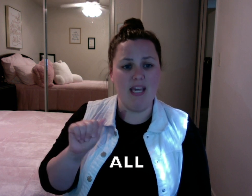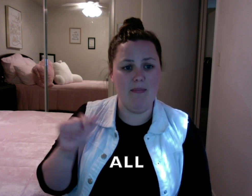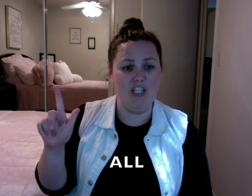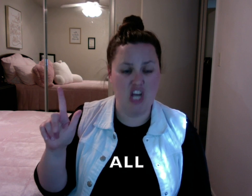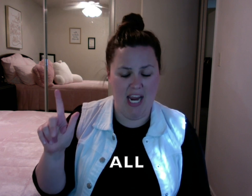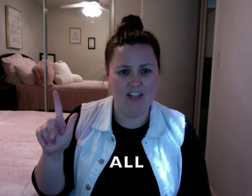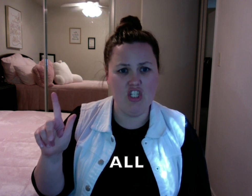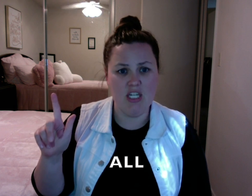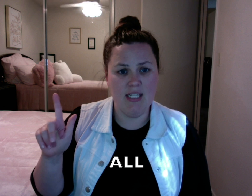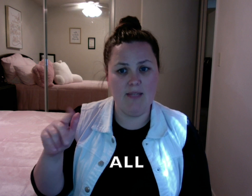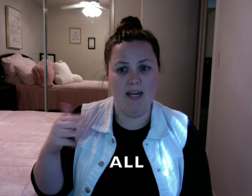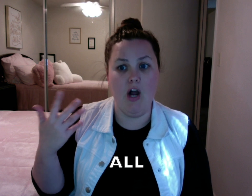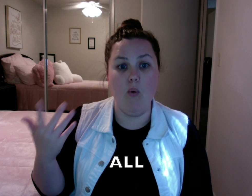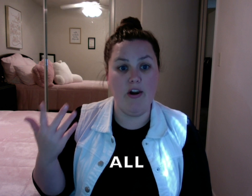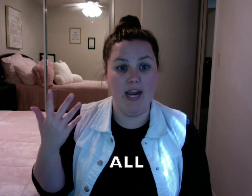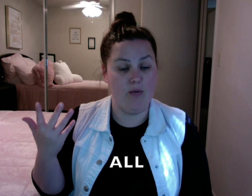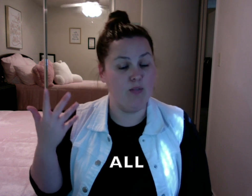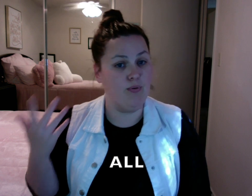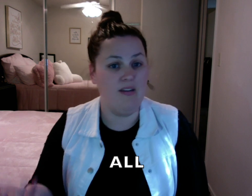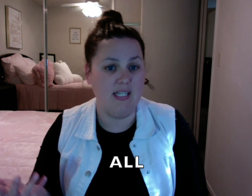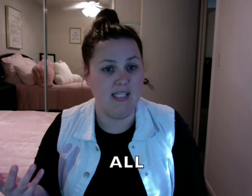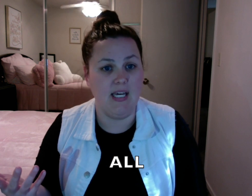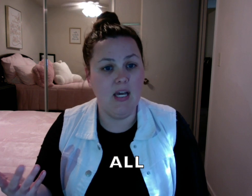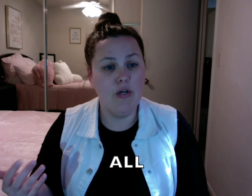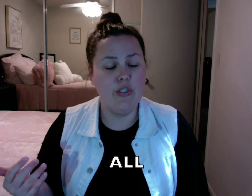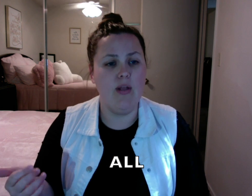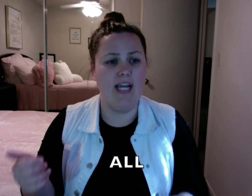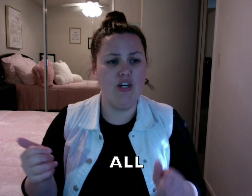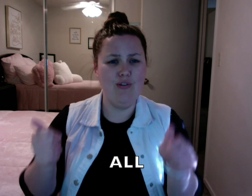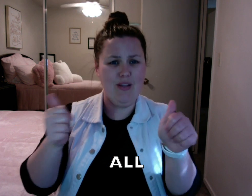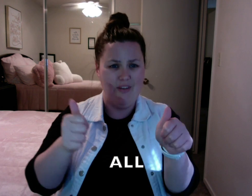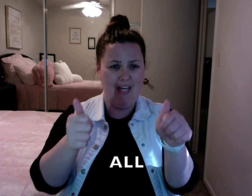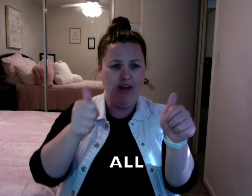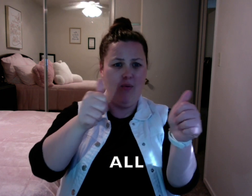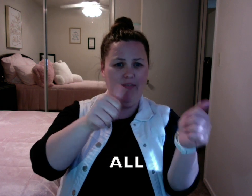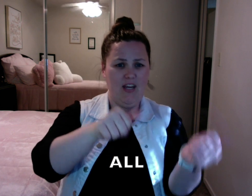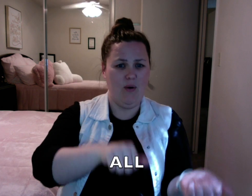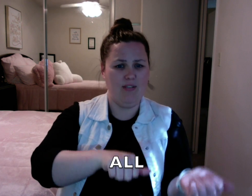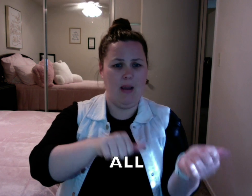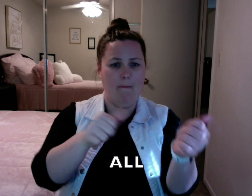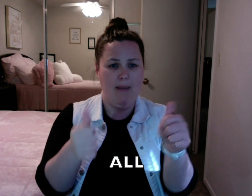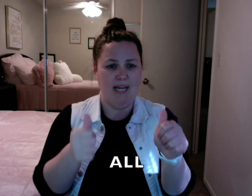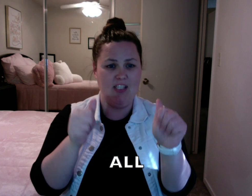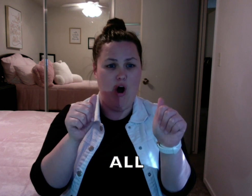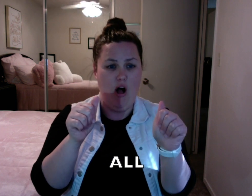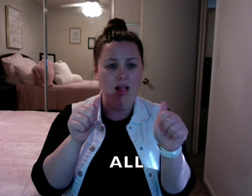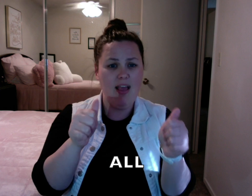be changed depending on where your hand was previously. So like I showed you in one video where I was saying baptized all,